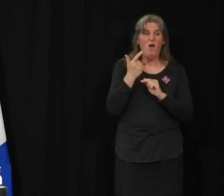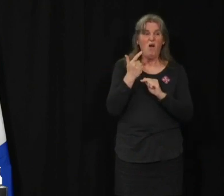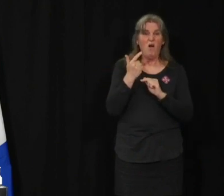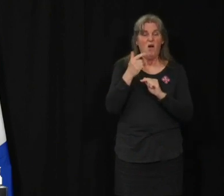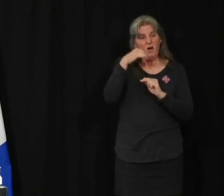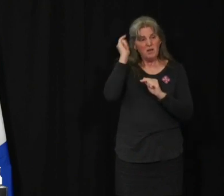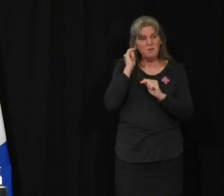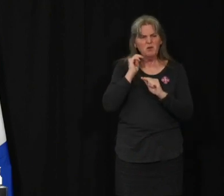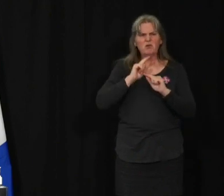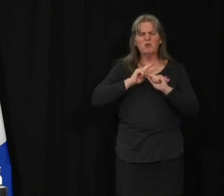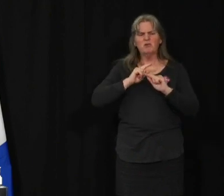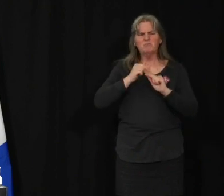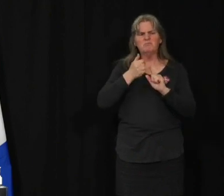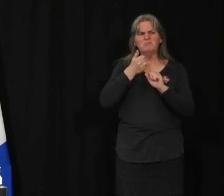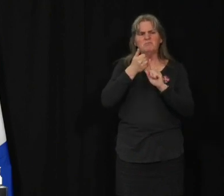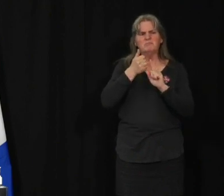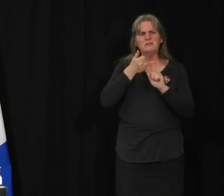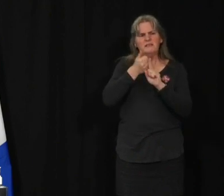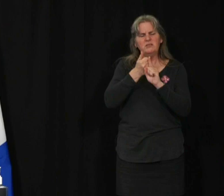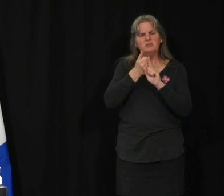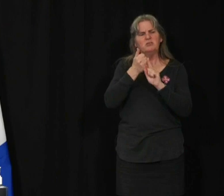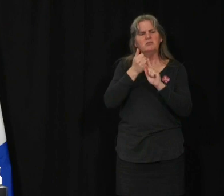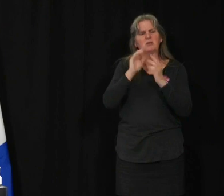by community?